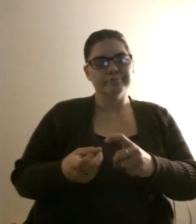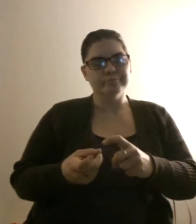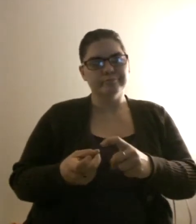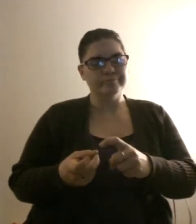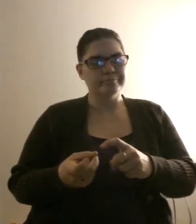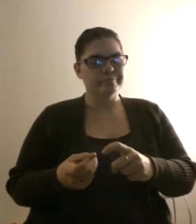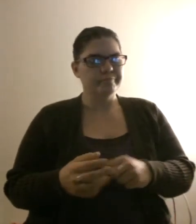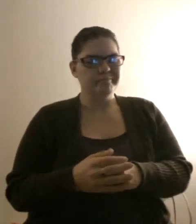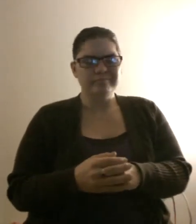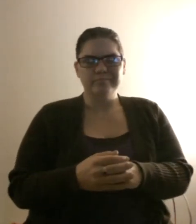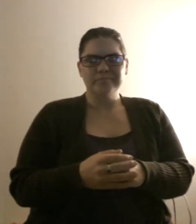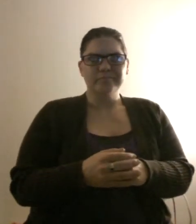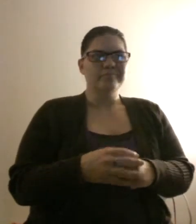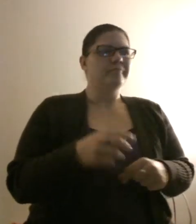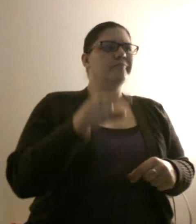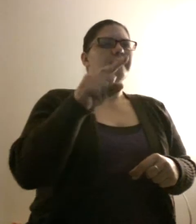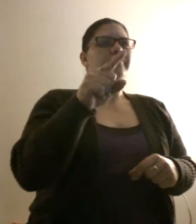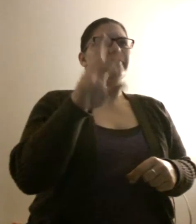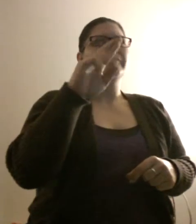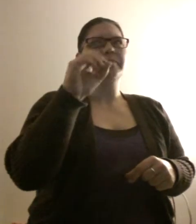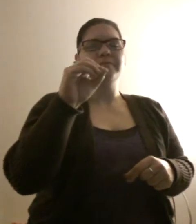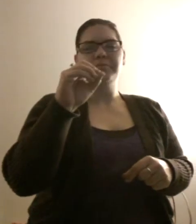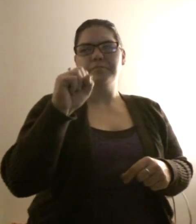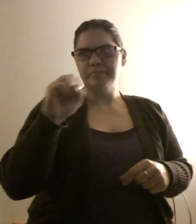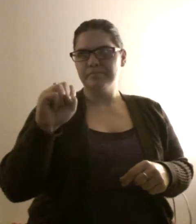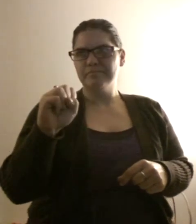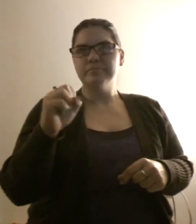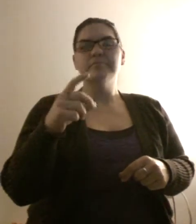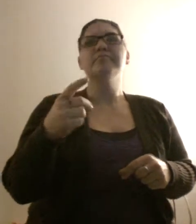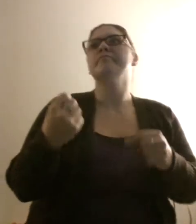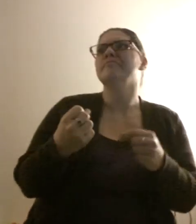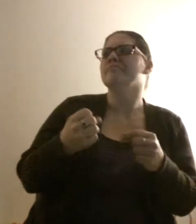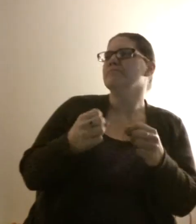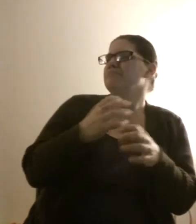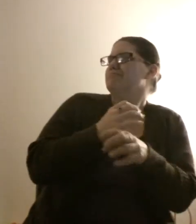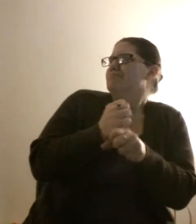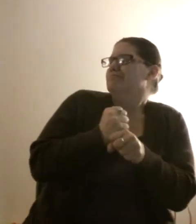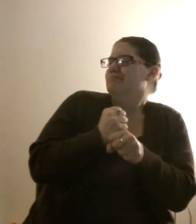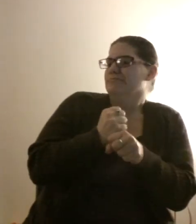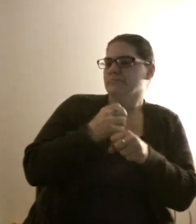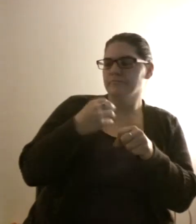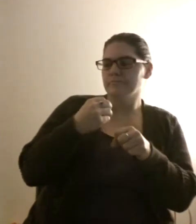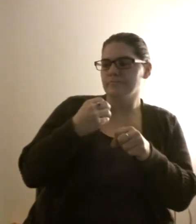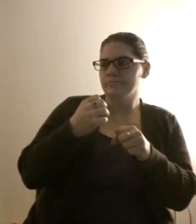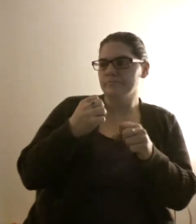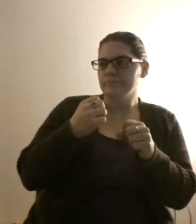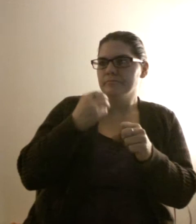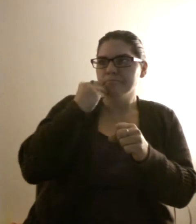say take the heat out of it? Cool it. If you cool water vapor, it turns into liquid. If you cool liquid, it turns into